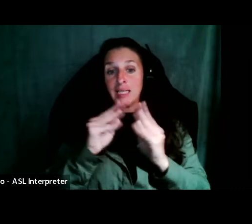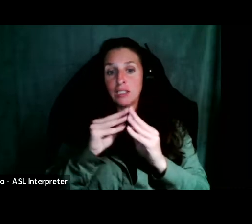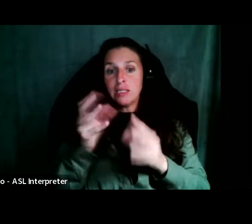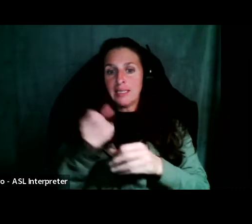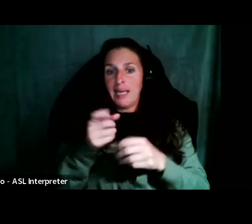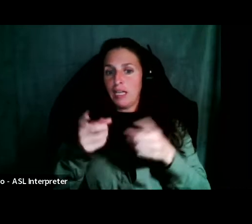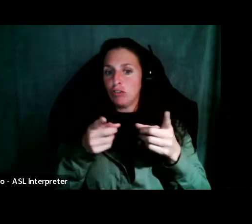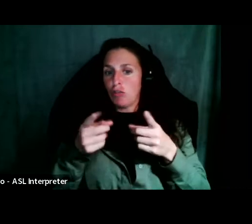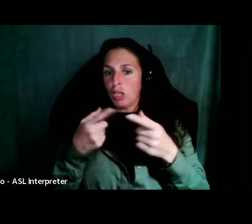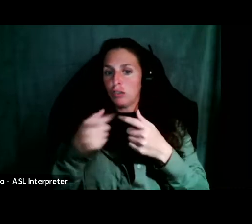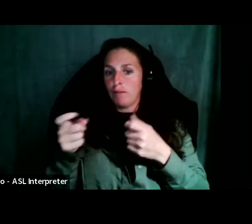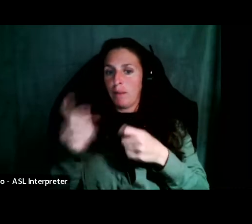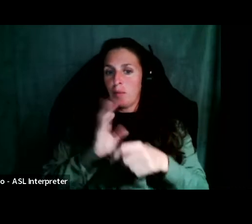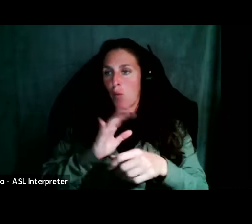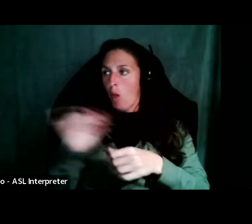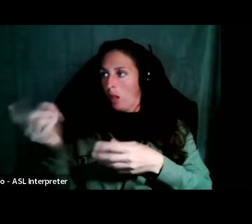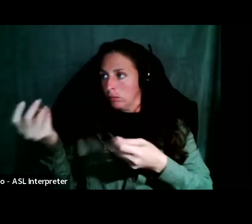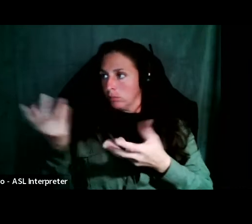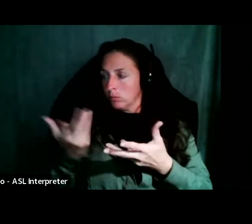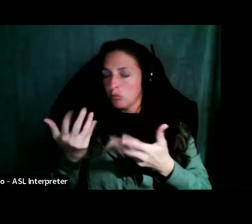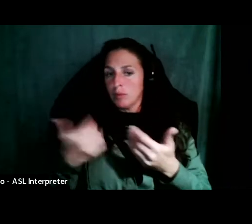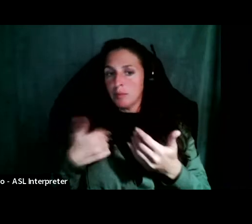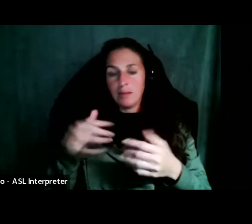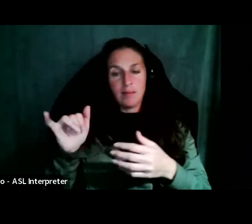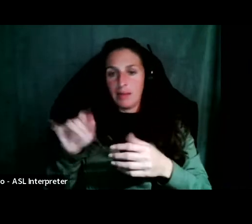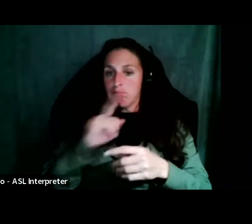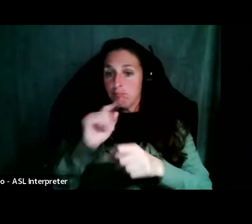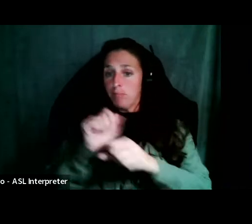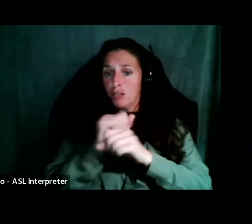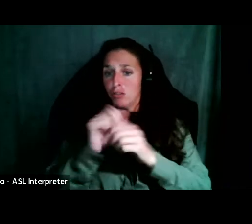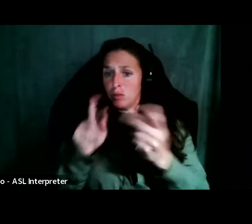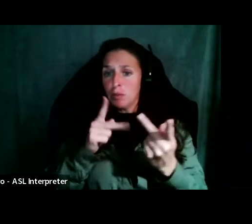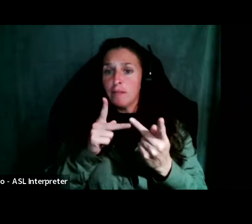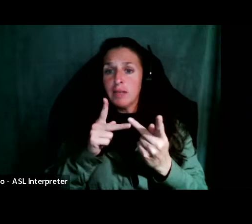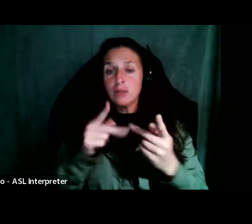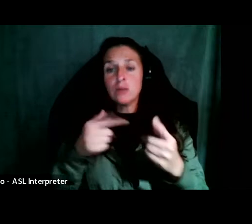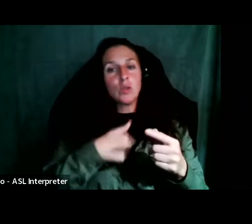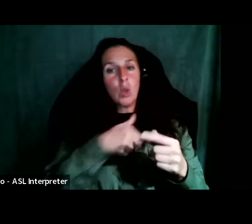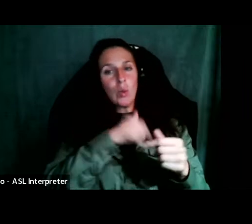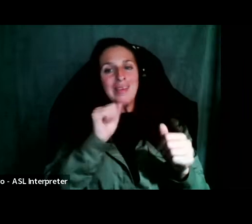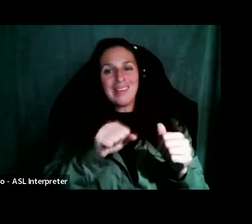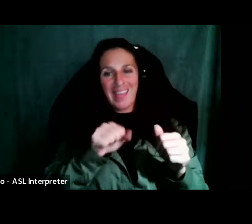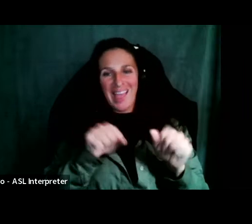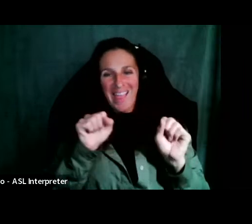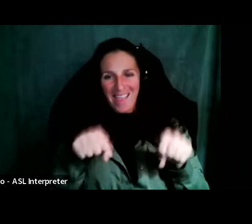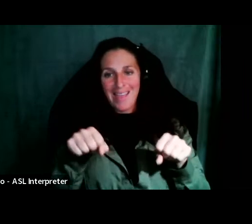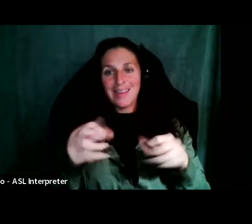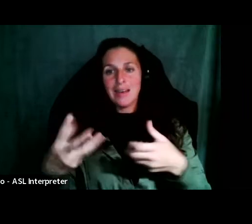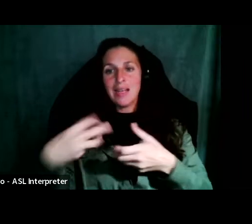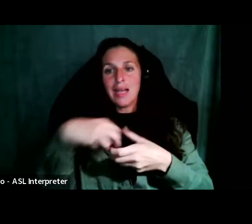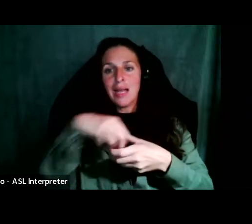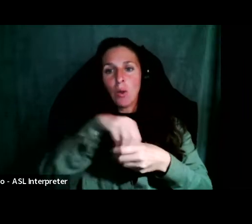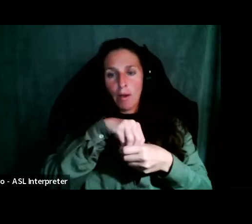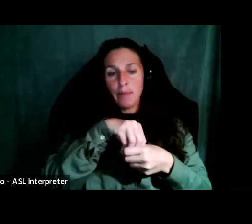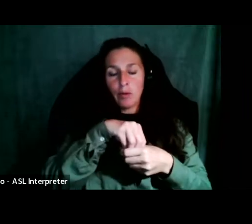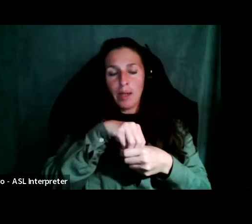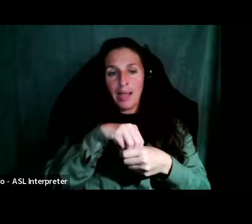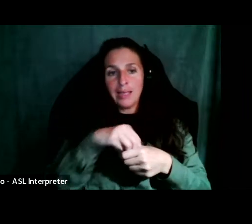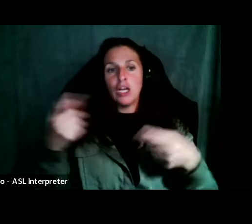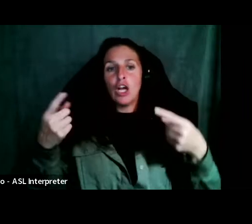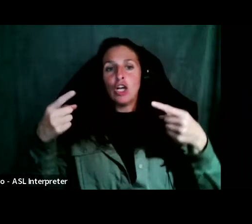you're giving me right now, which is actually perfect, so that we can incorporate agreed